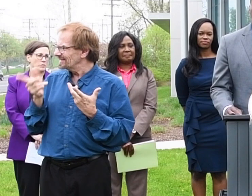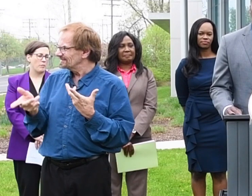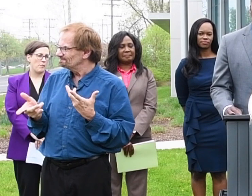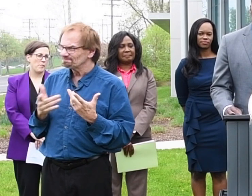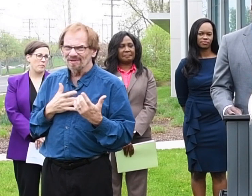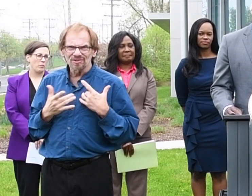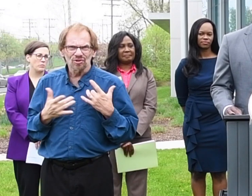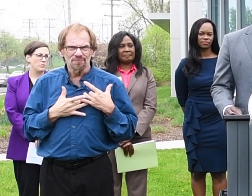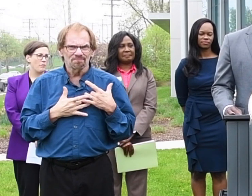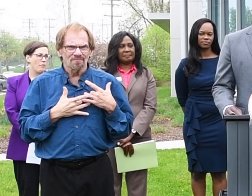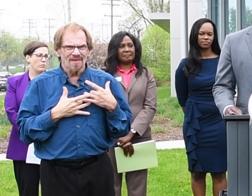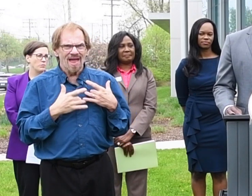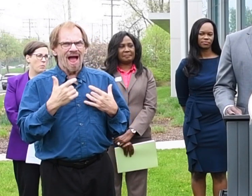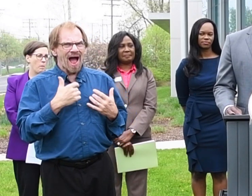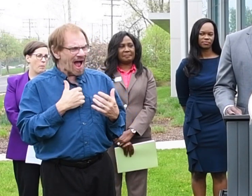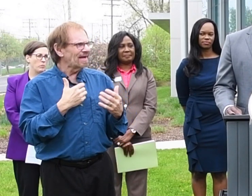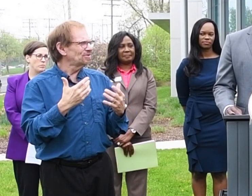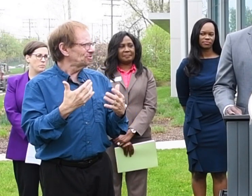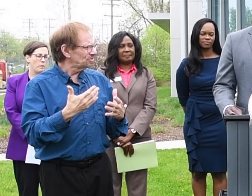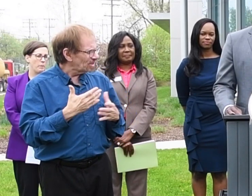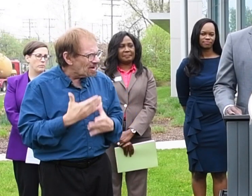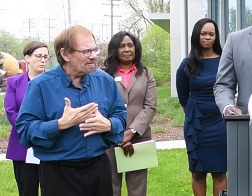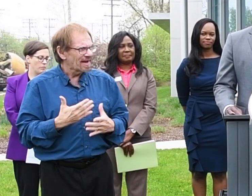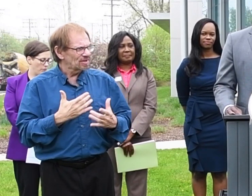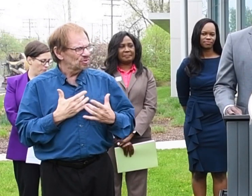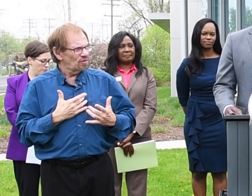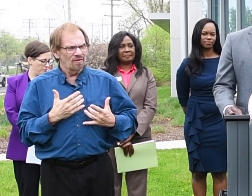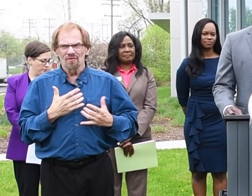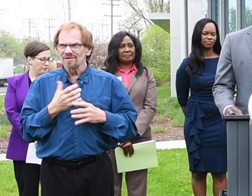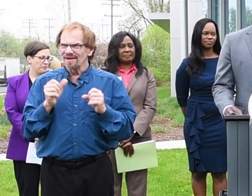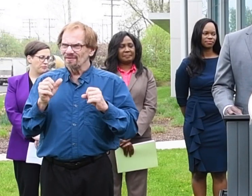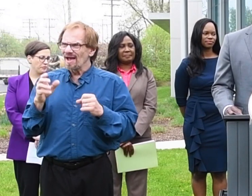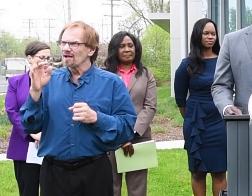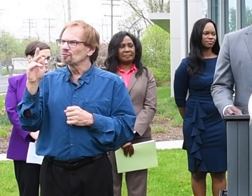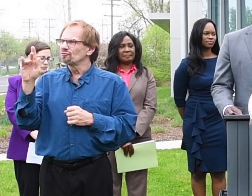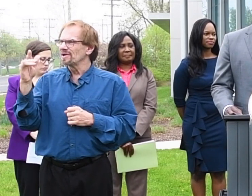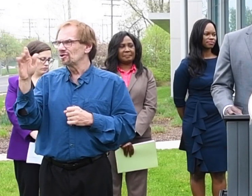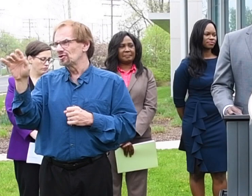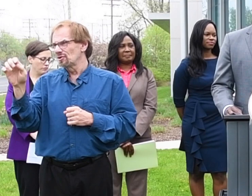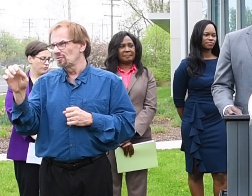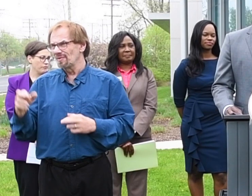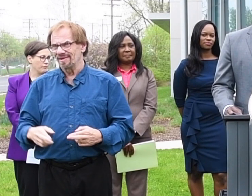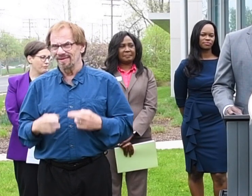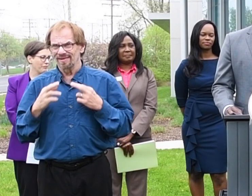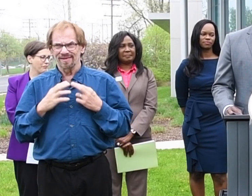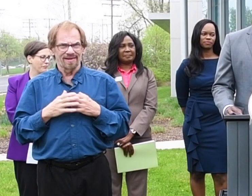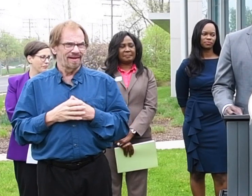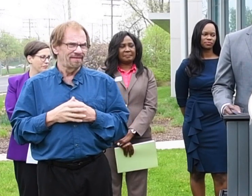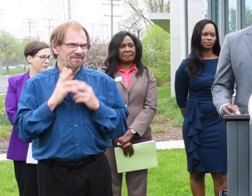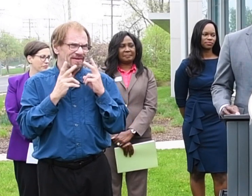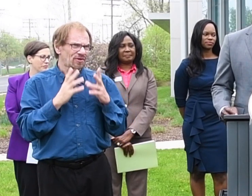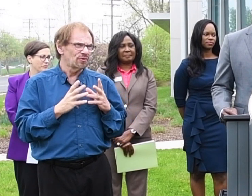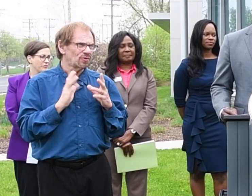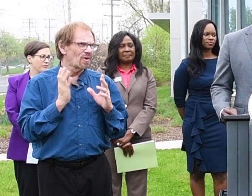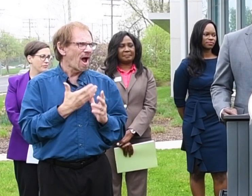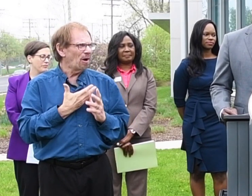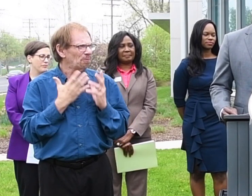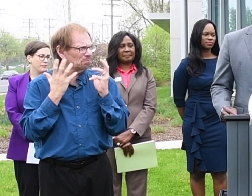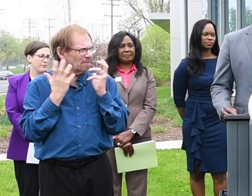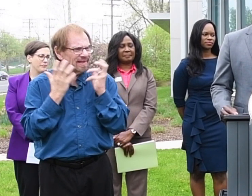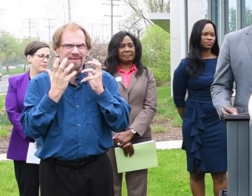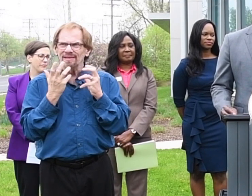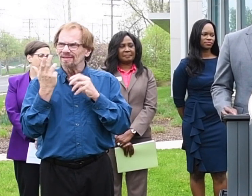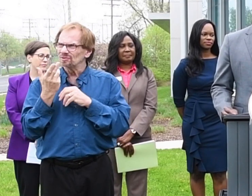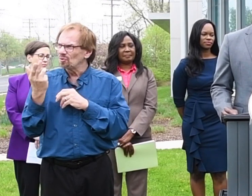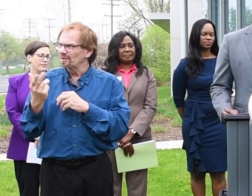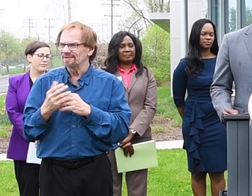concern for the safety of our Elkridge residents and visitors to our incredible historic town. I want